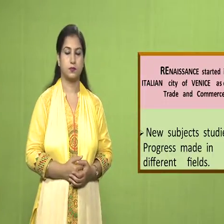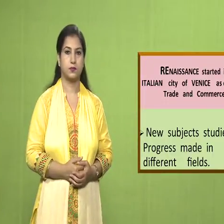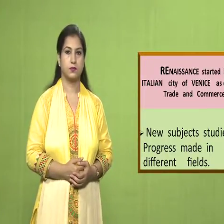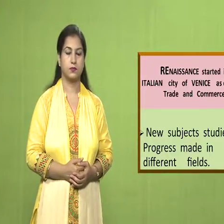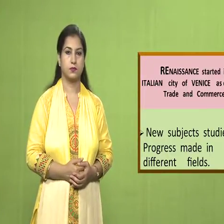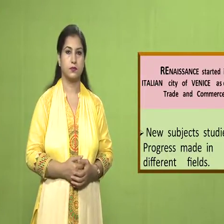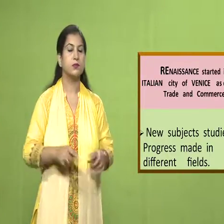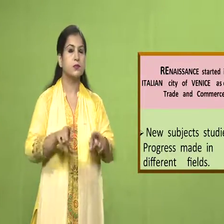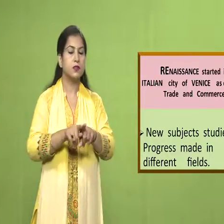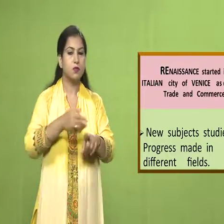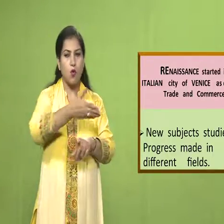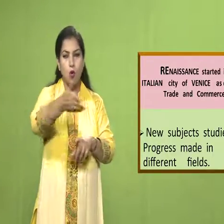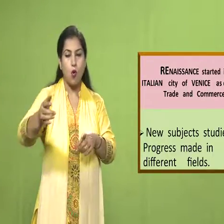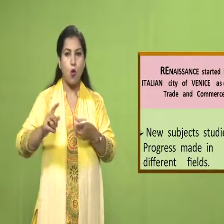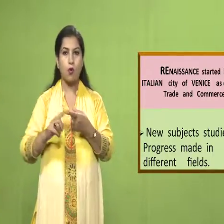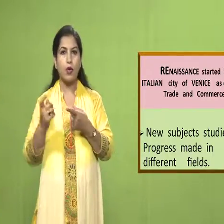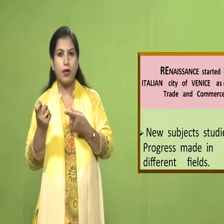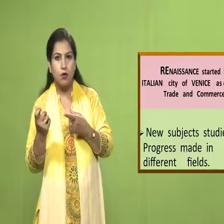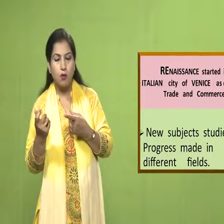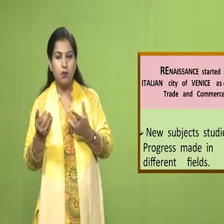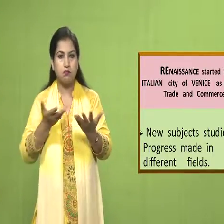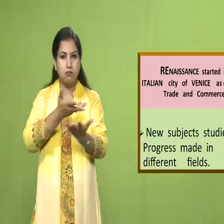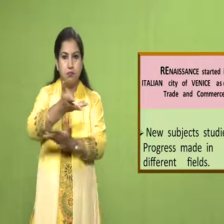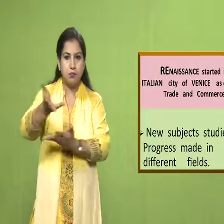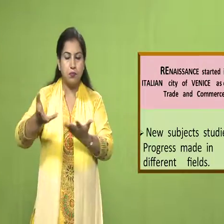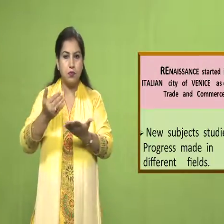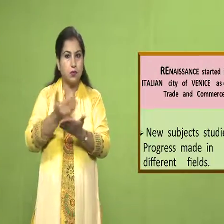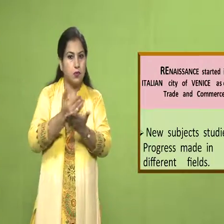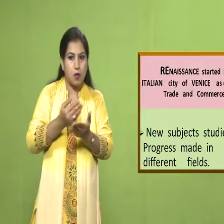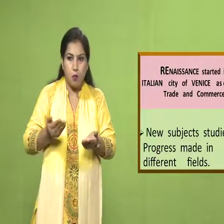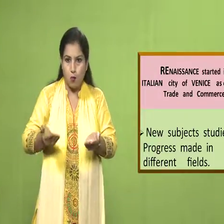In the economic field, also, great progress was made.